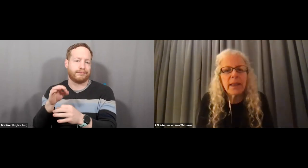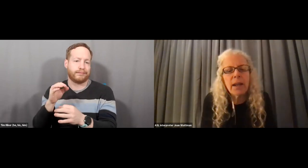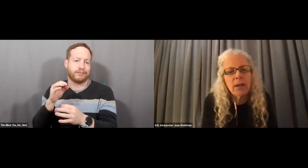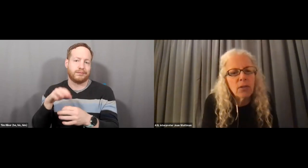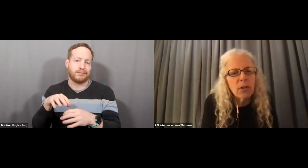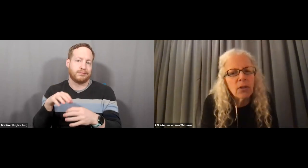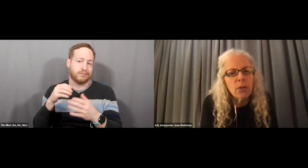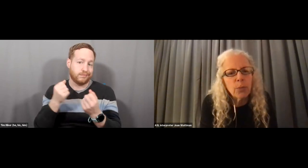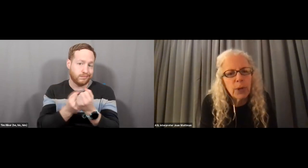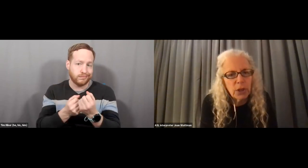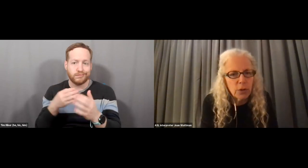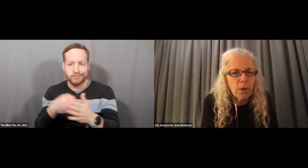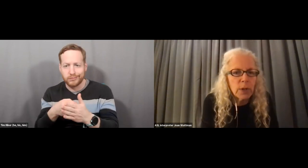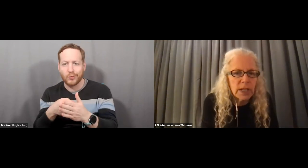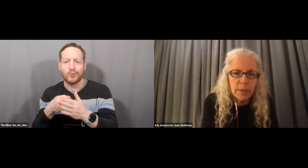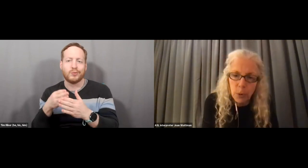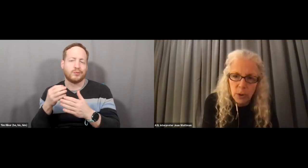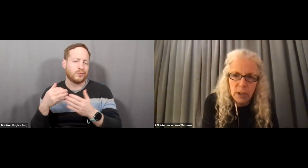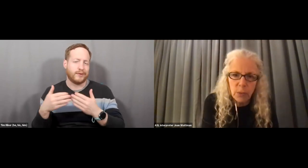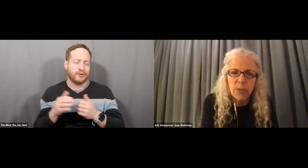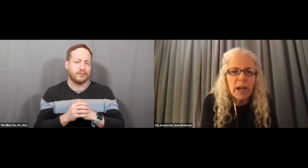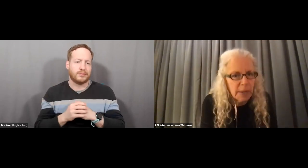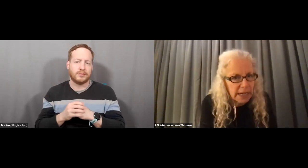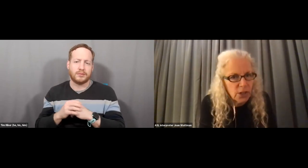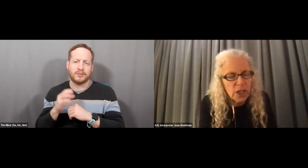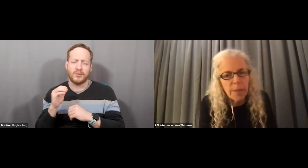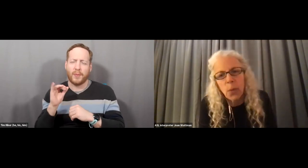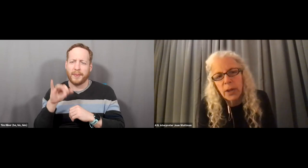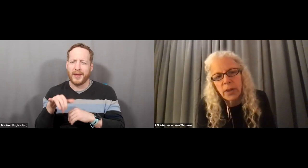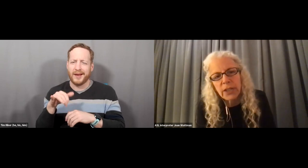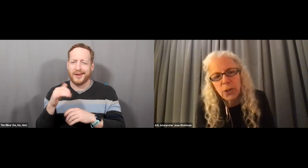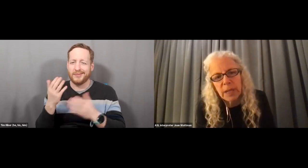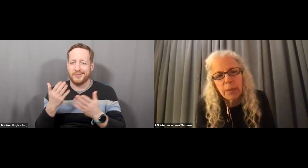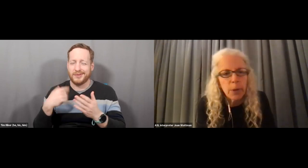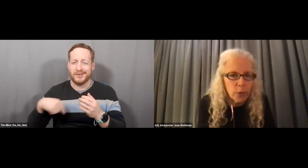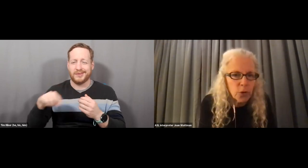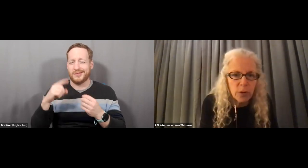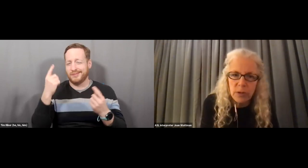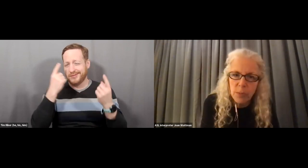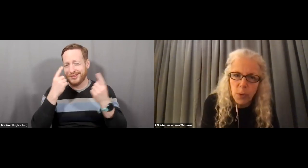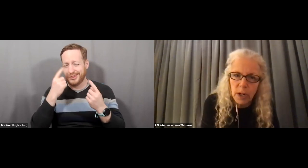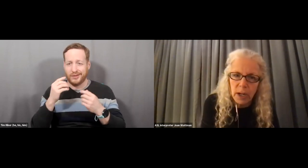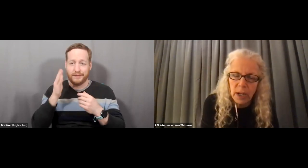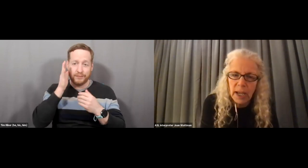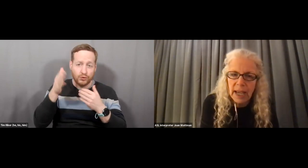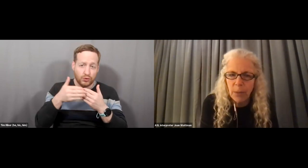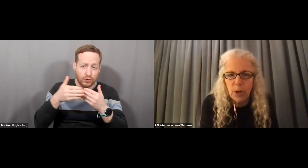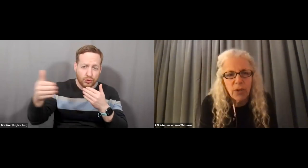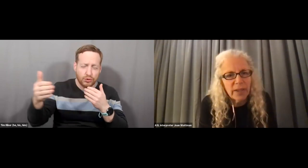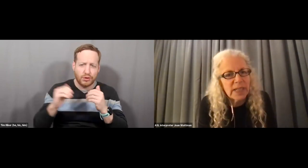then bring those forward to their board with recommendations about whether they should be opposed or supported. And I'm wondering if it's